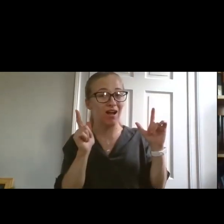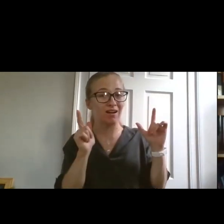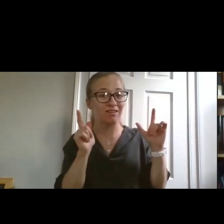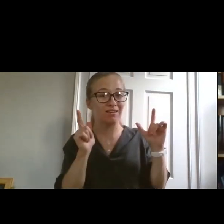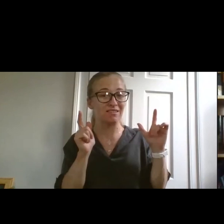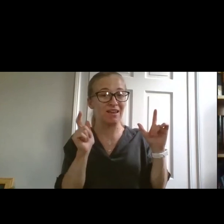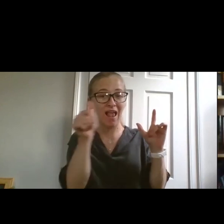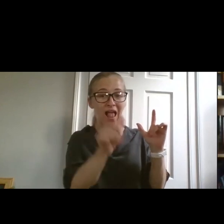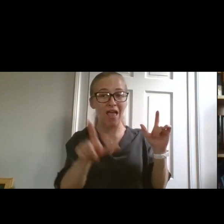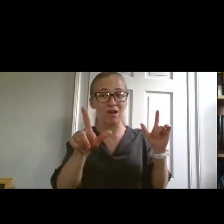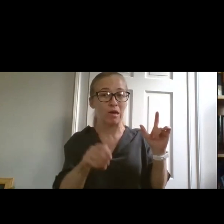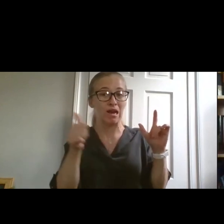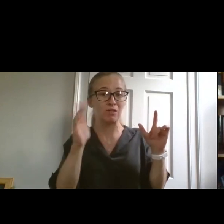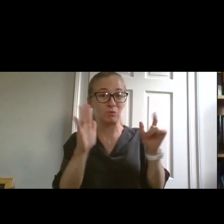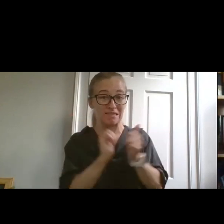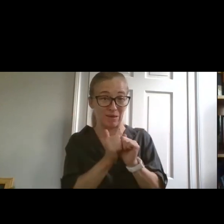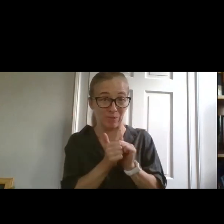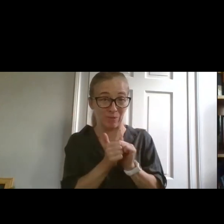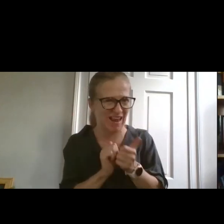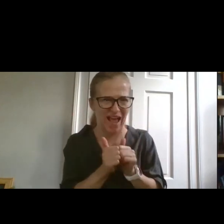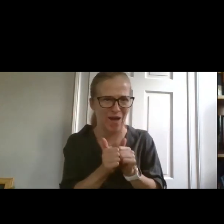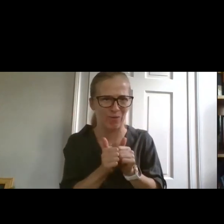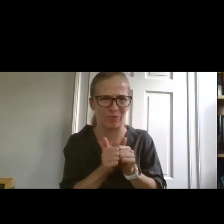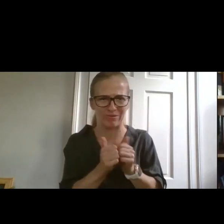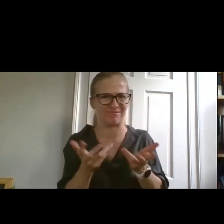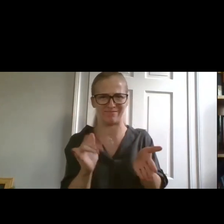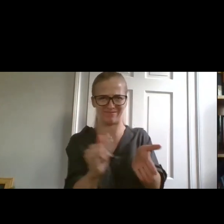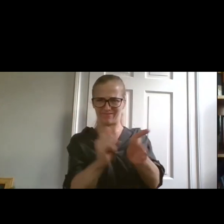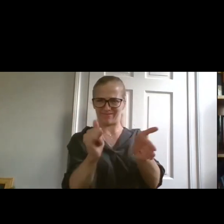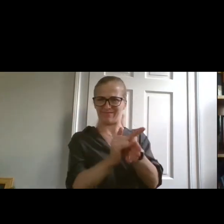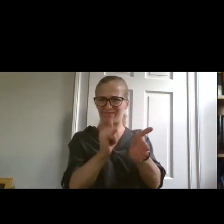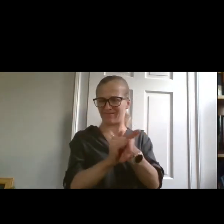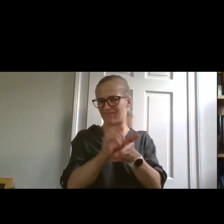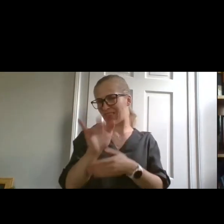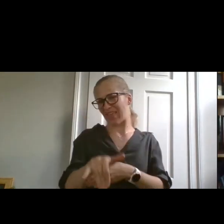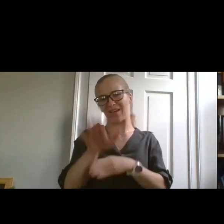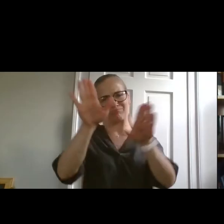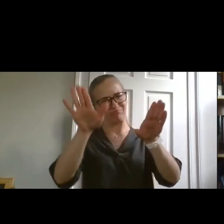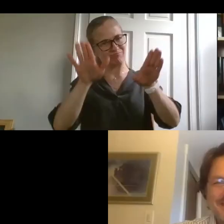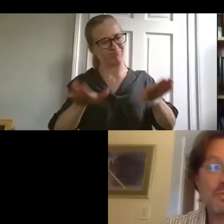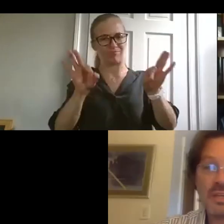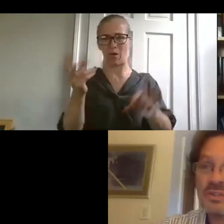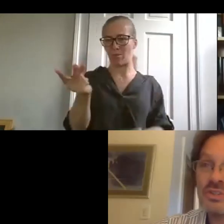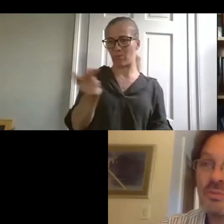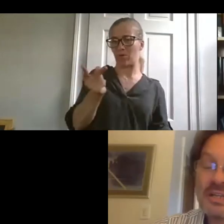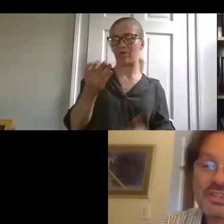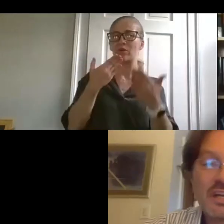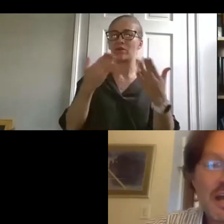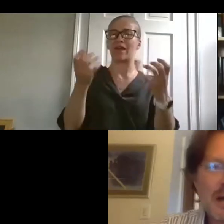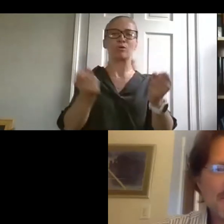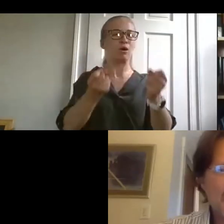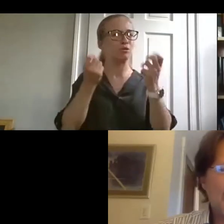like anybody else is even going to compete. I don't see why they would. No, that was magnificent. Both of you, thank you so